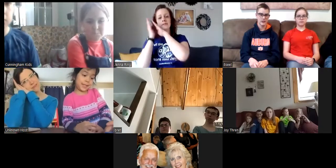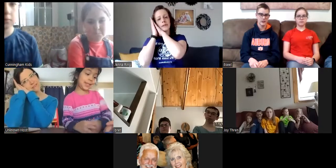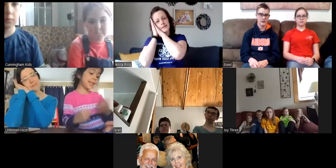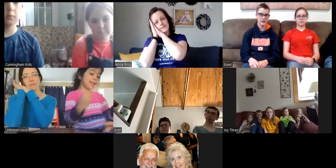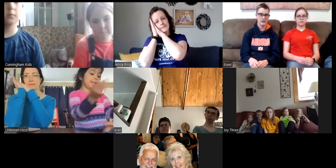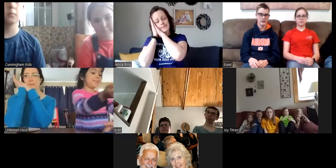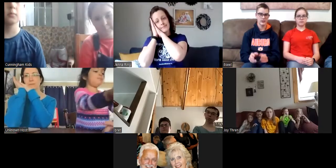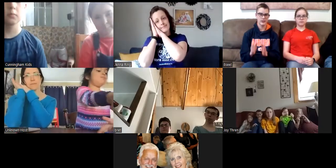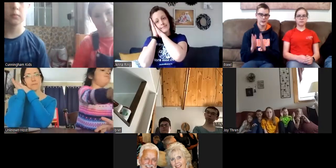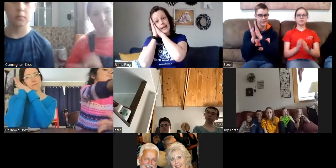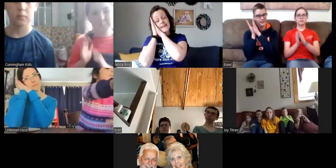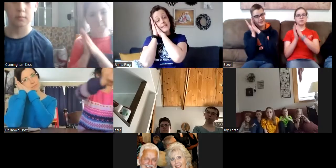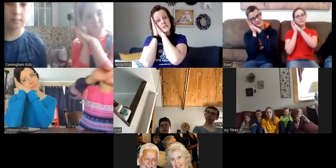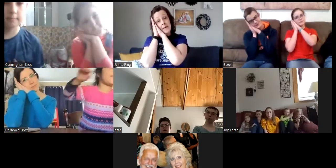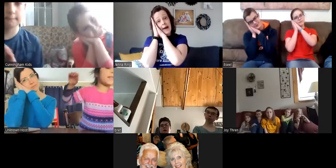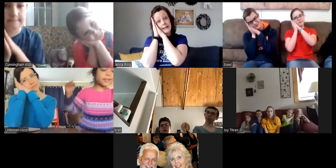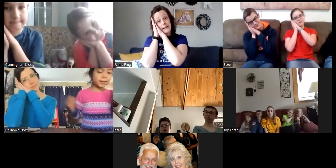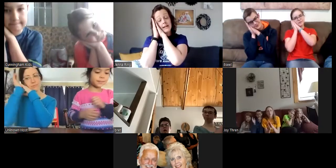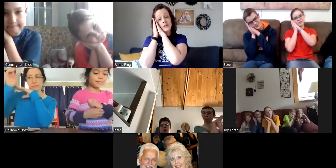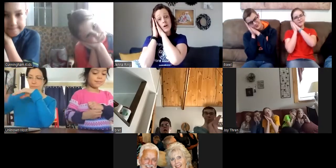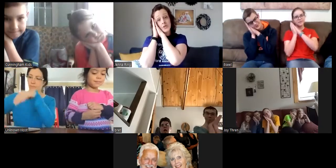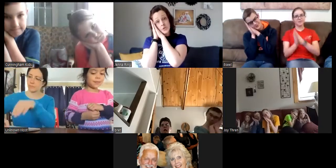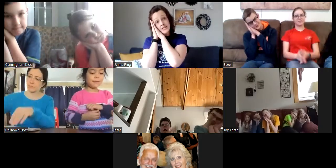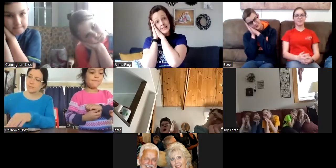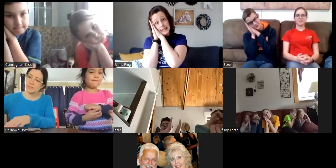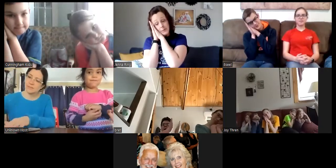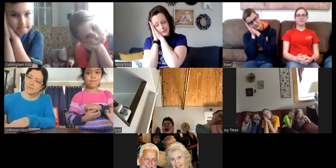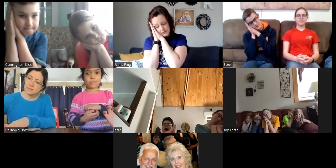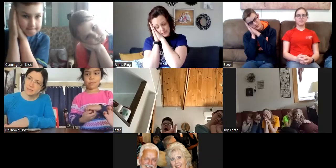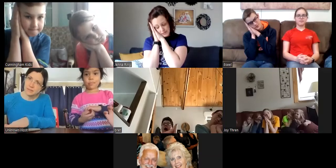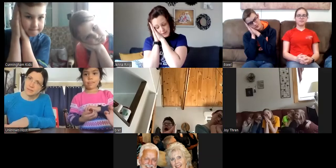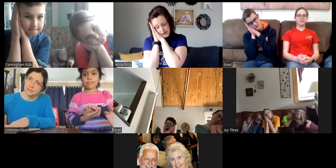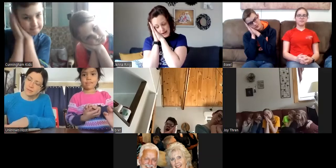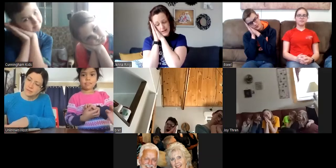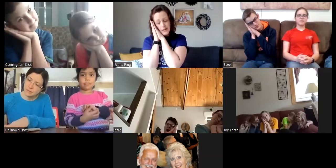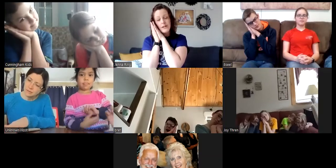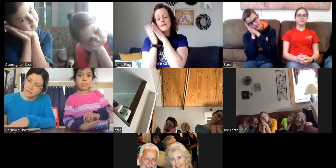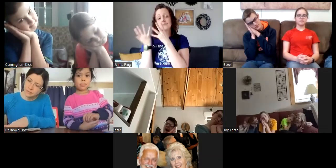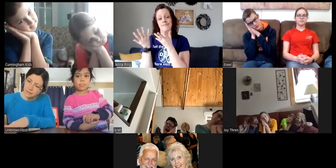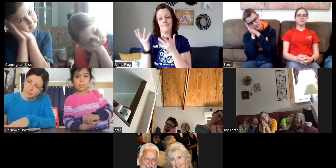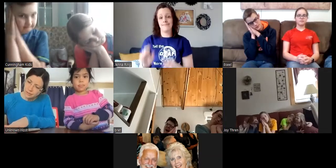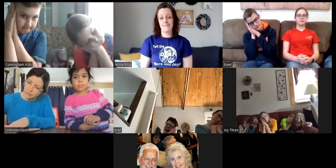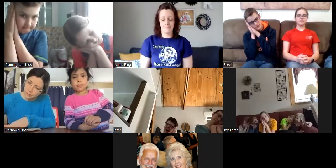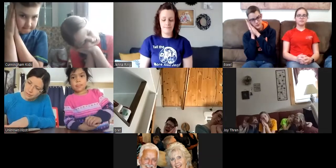bed, this is bed. It's also sleep. Okay.